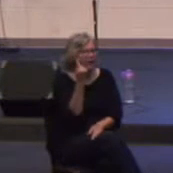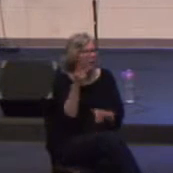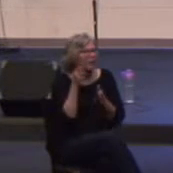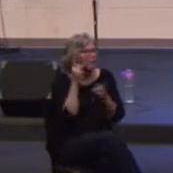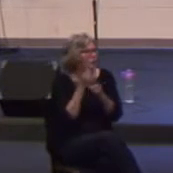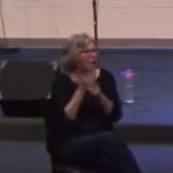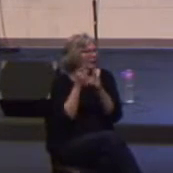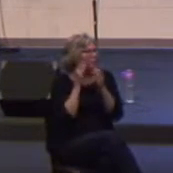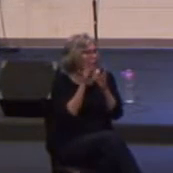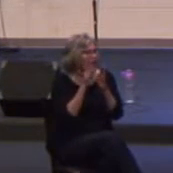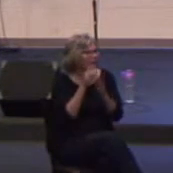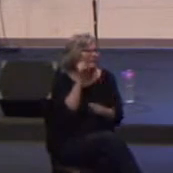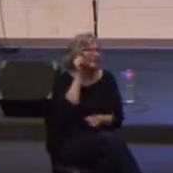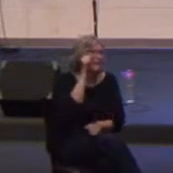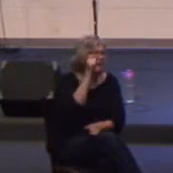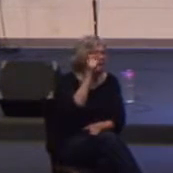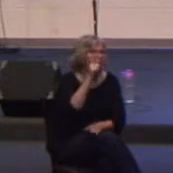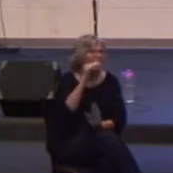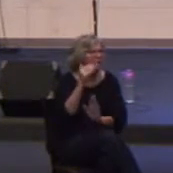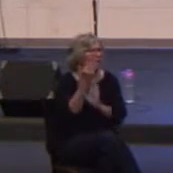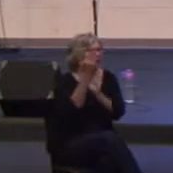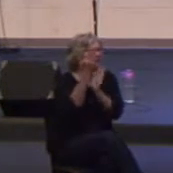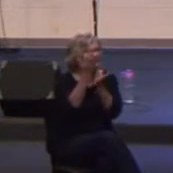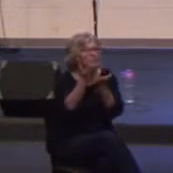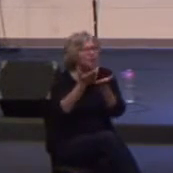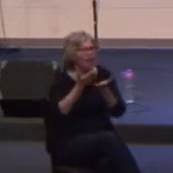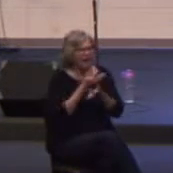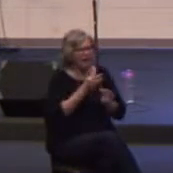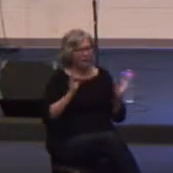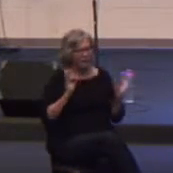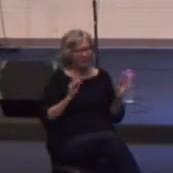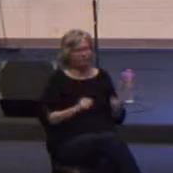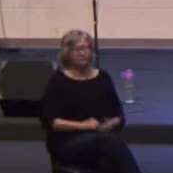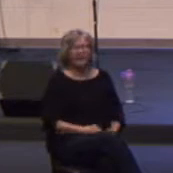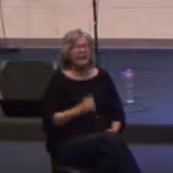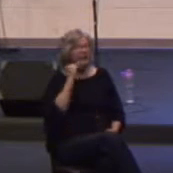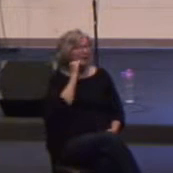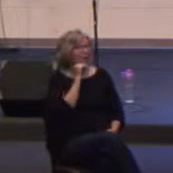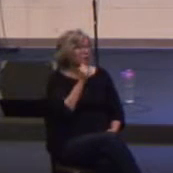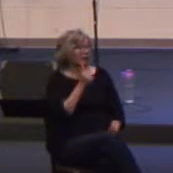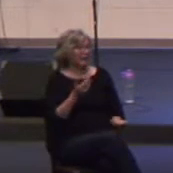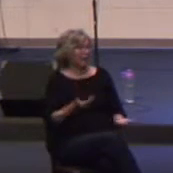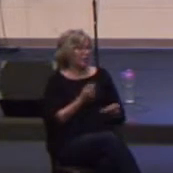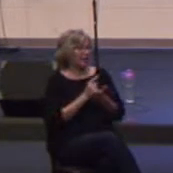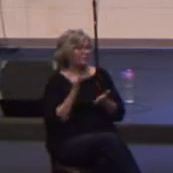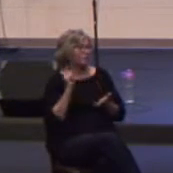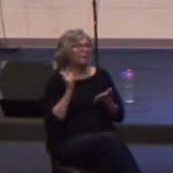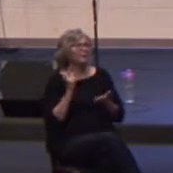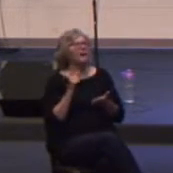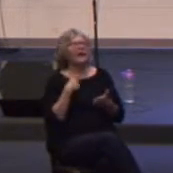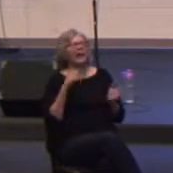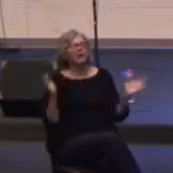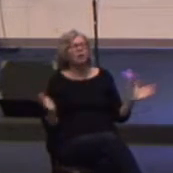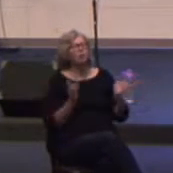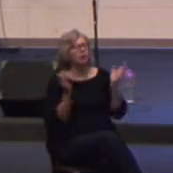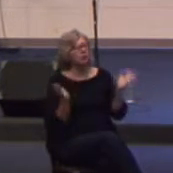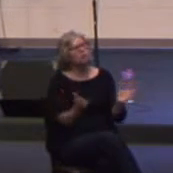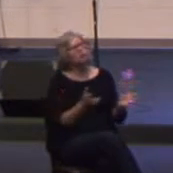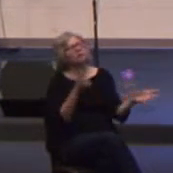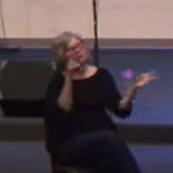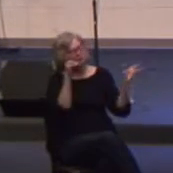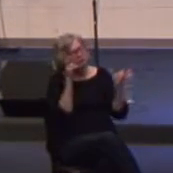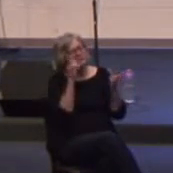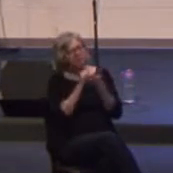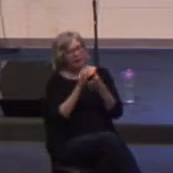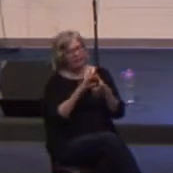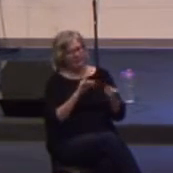presence that brings freedom. And so if you weren't here last week, I'd really encourage you to go back and listen to last week's message, because last week was